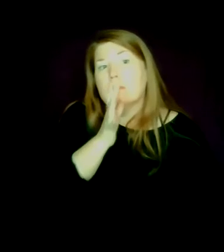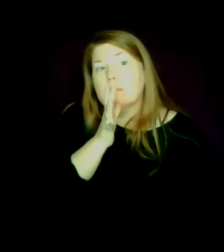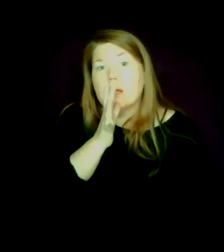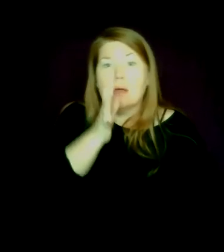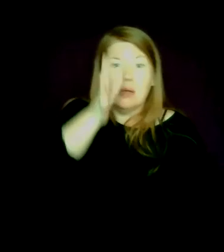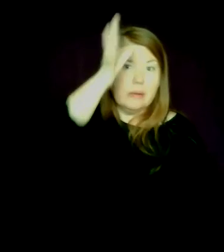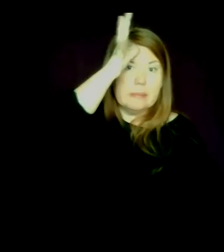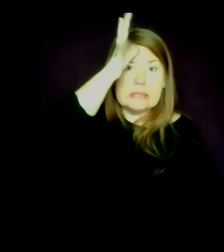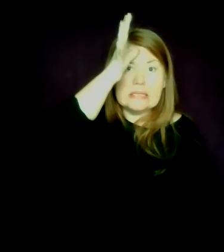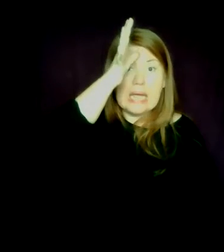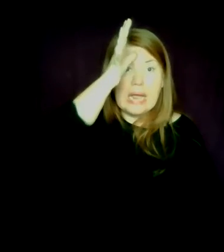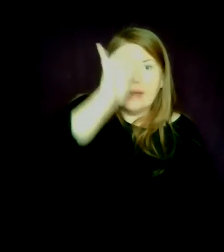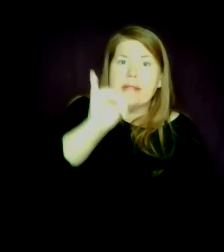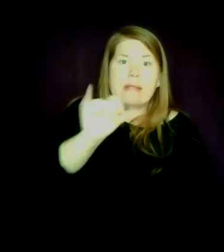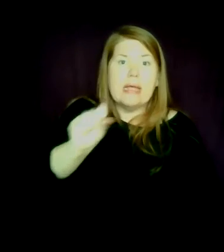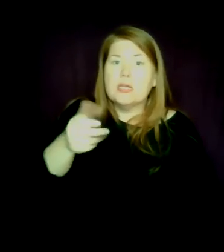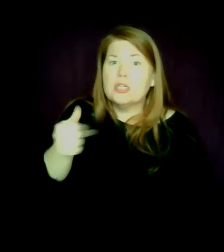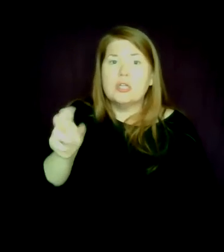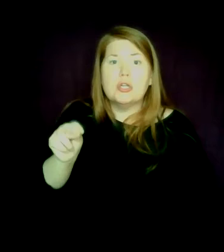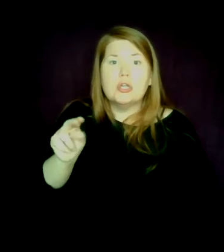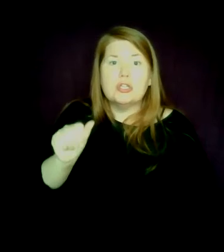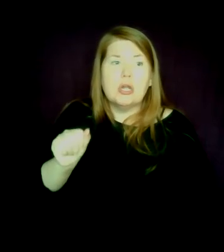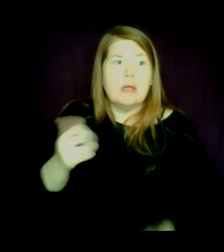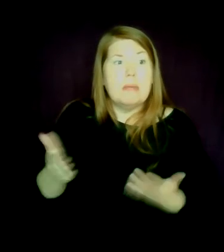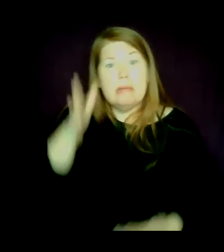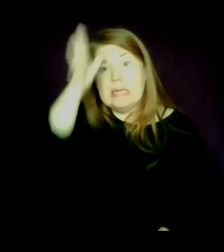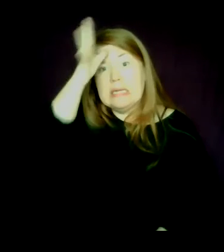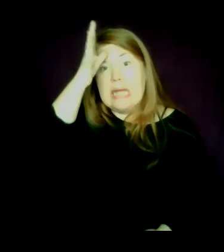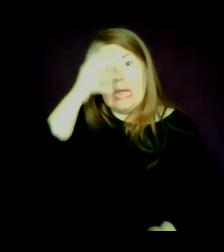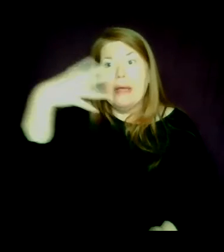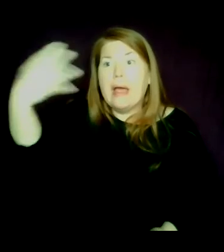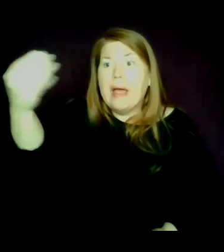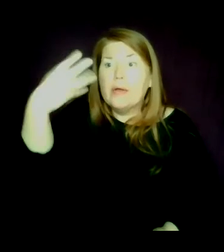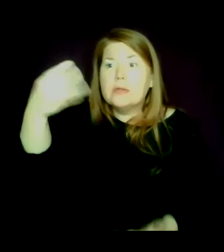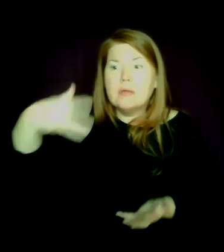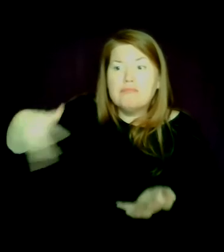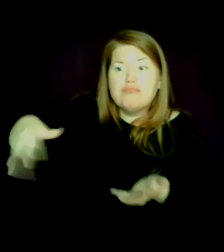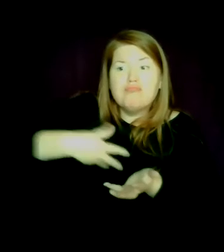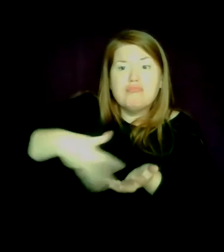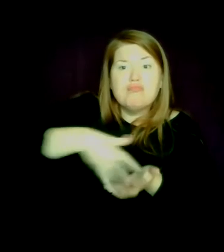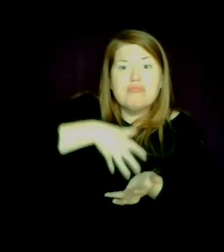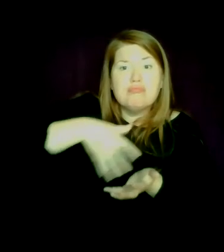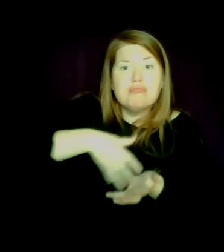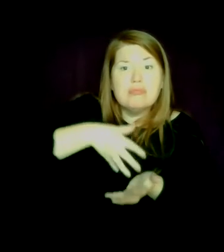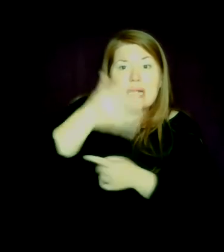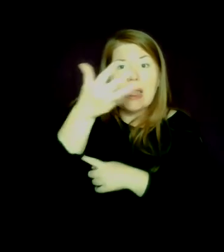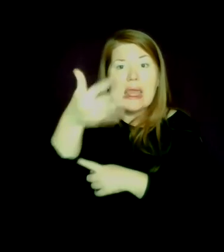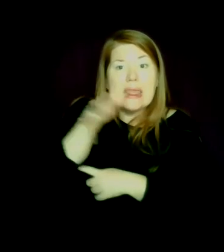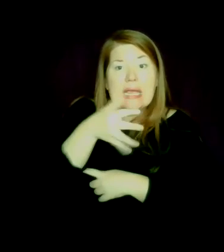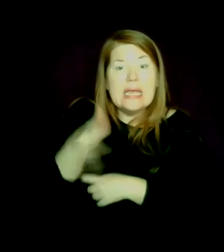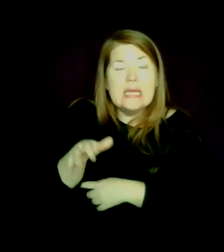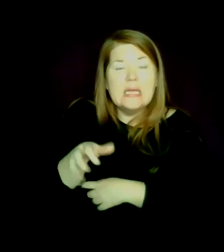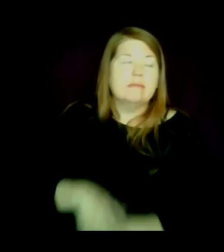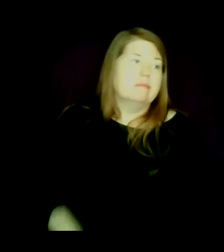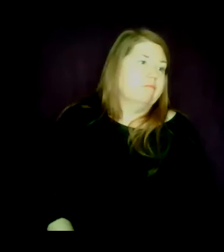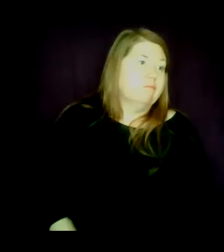So maybe your dad needs help in the yard, raking leaves, mowing grass. Maybe your mom needs help doing dishes.